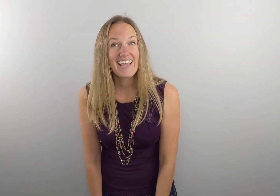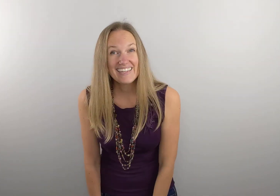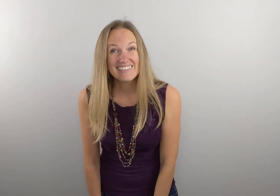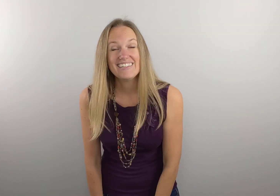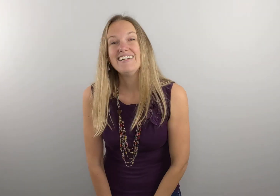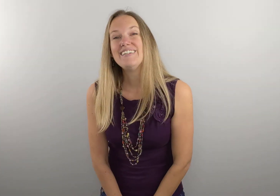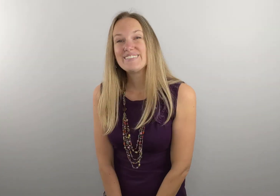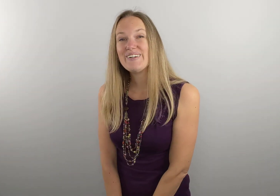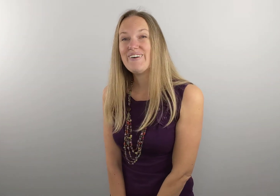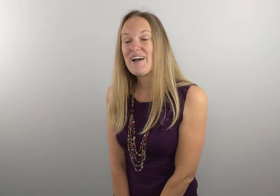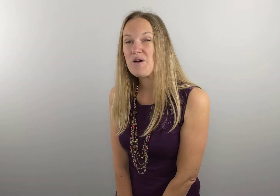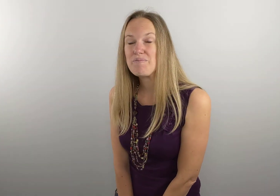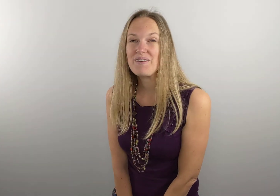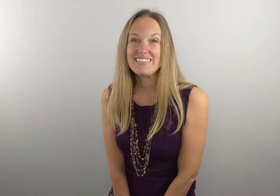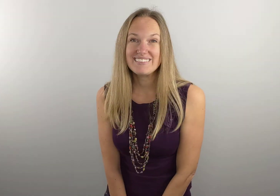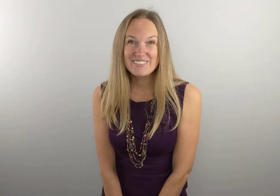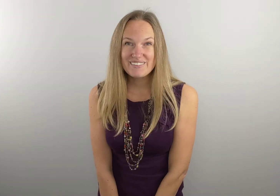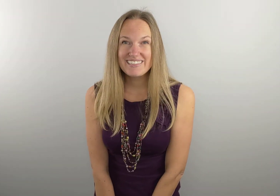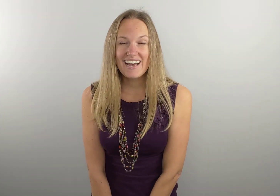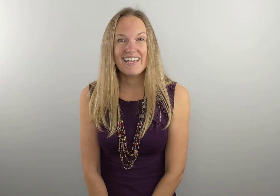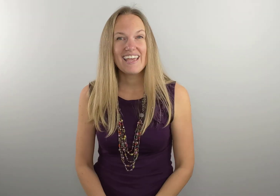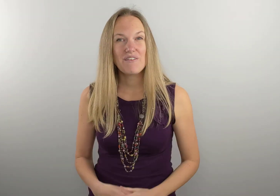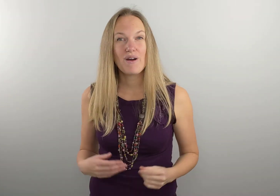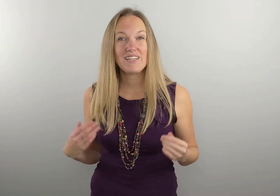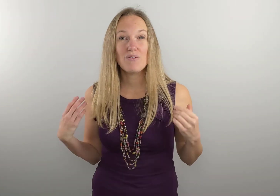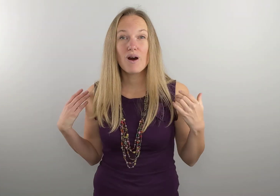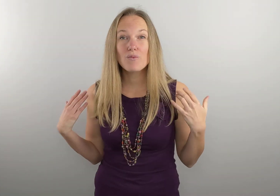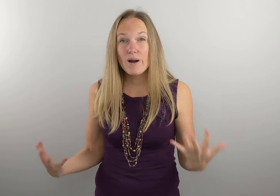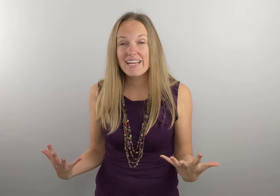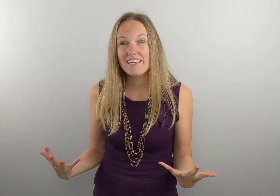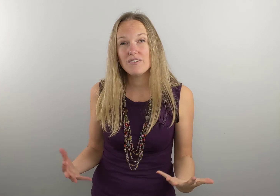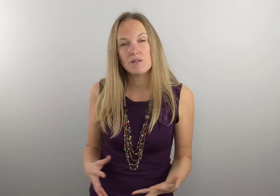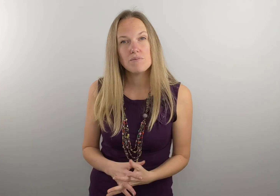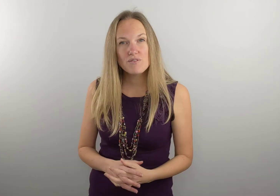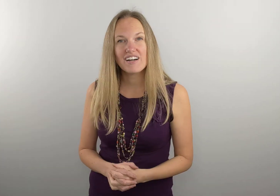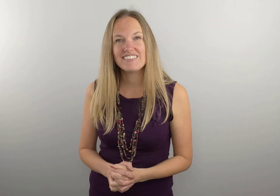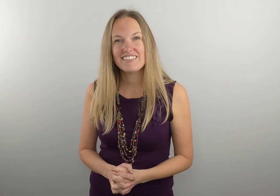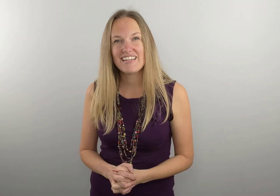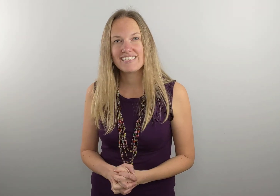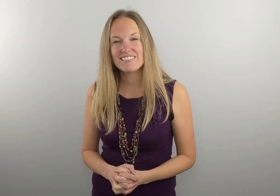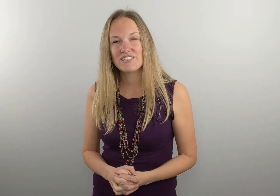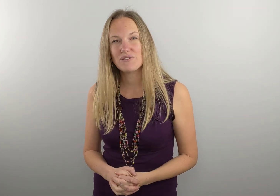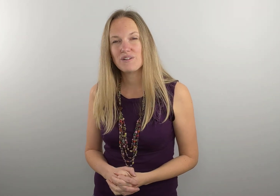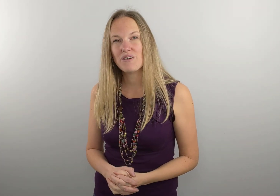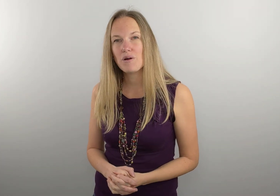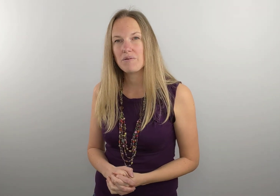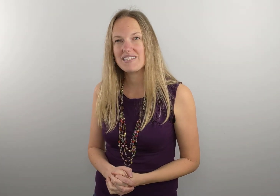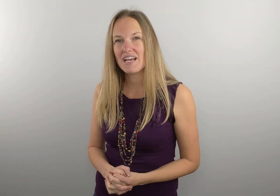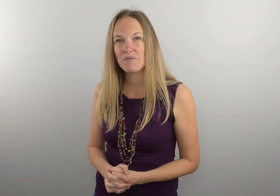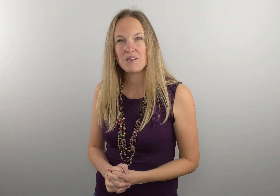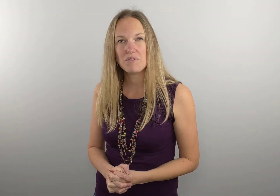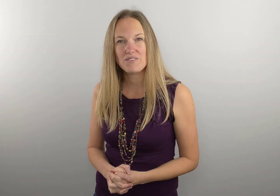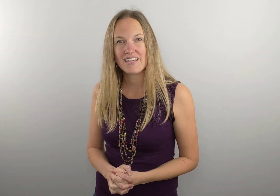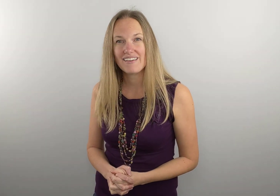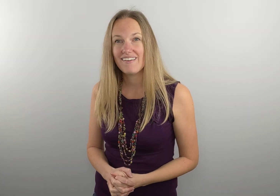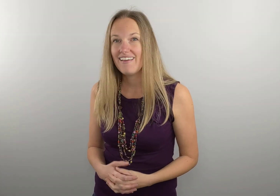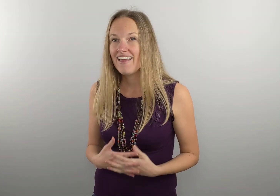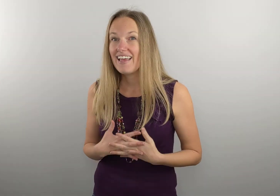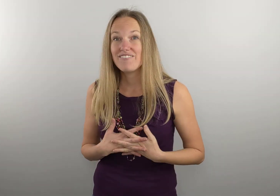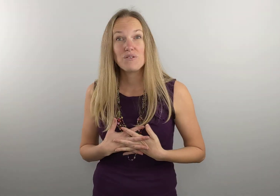Okay. So I hope you guys enjoyed that, and when you are ready, you can move on to the next tutorial where we sign with the music. If you need